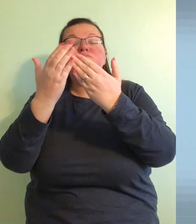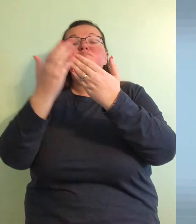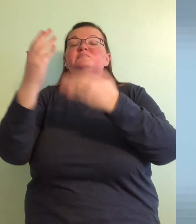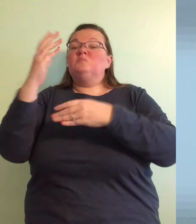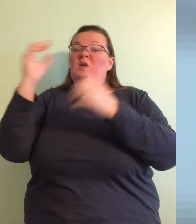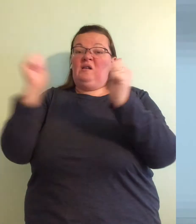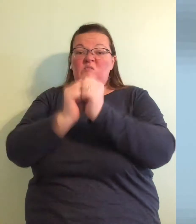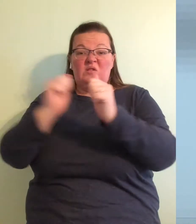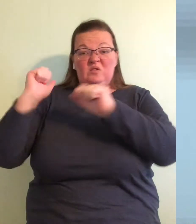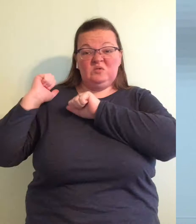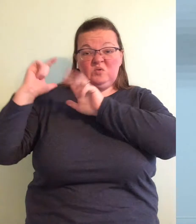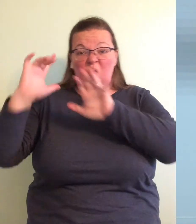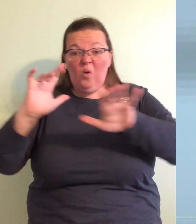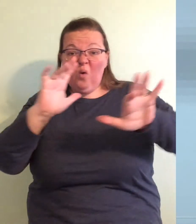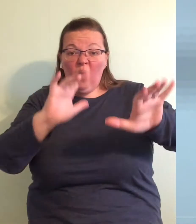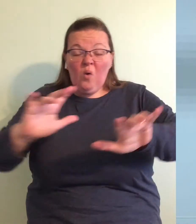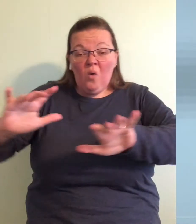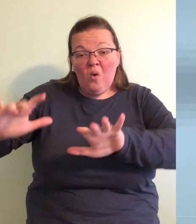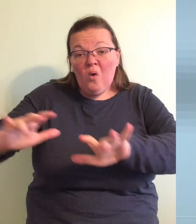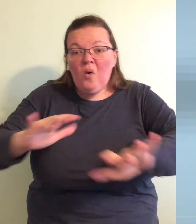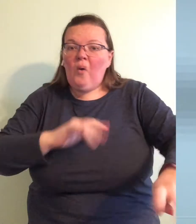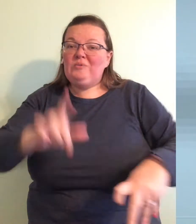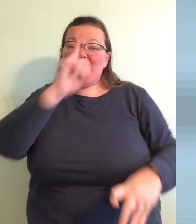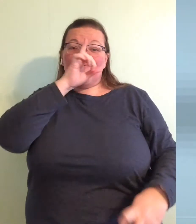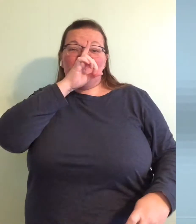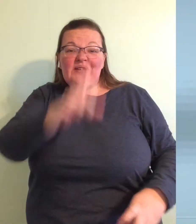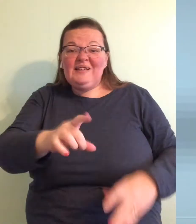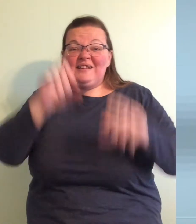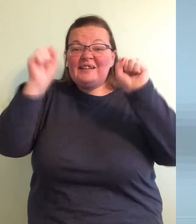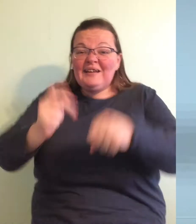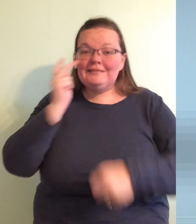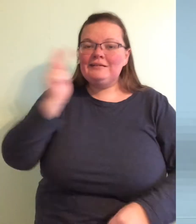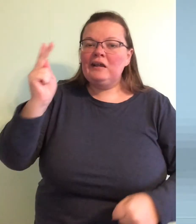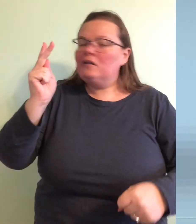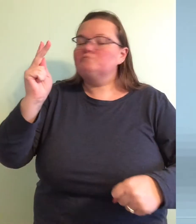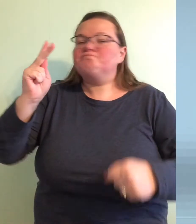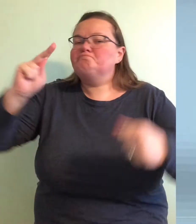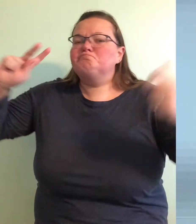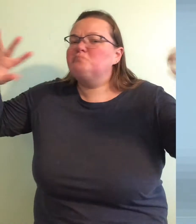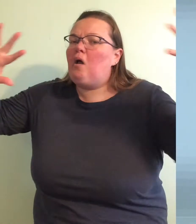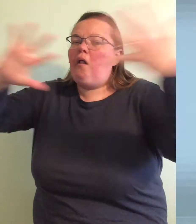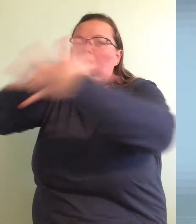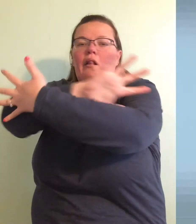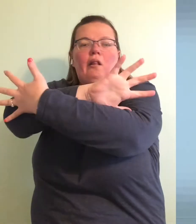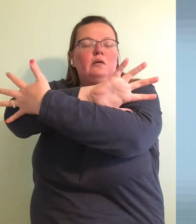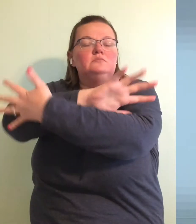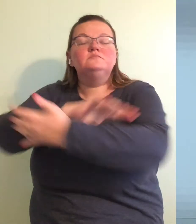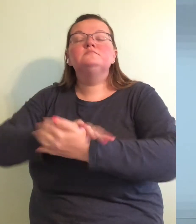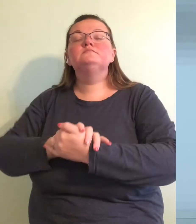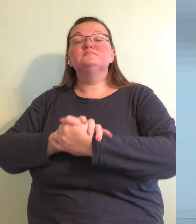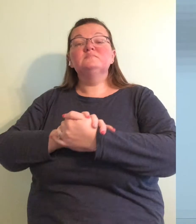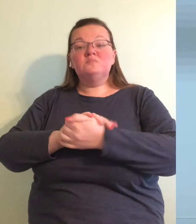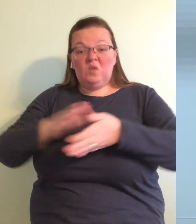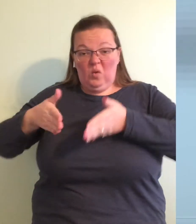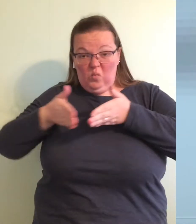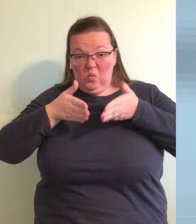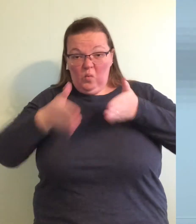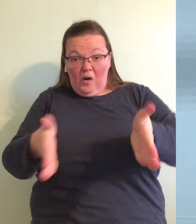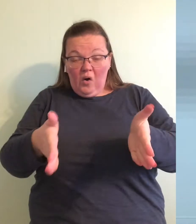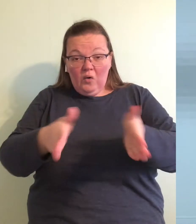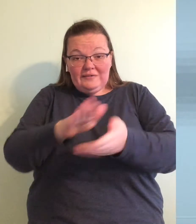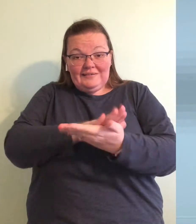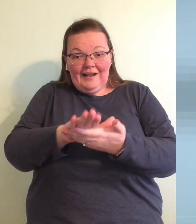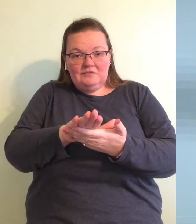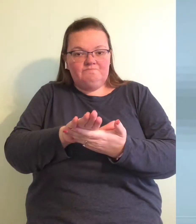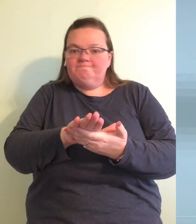the snowflakes swirling all around him, he could hardly see 3 feet ahead. And then there was no road. He kept slipping